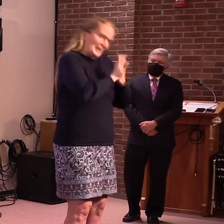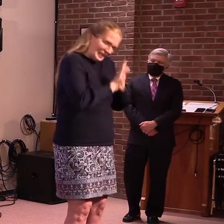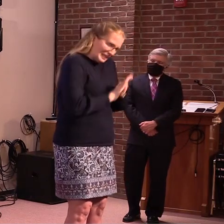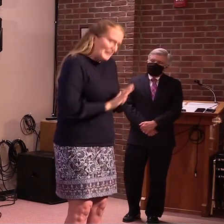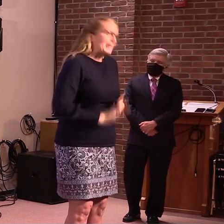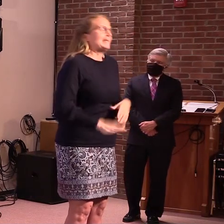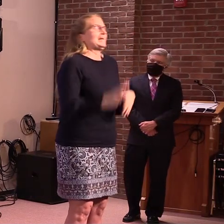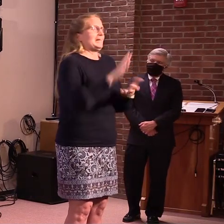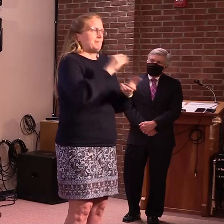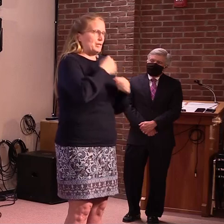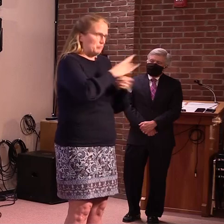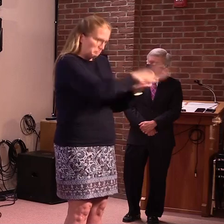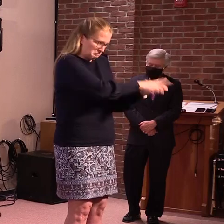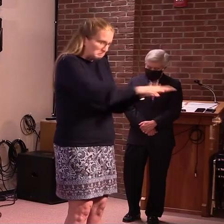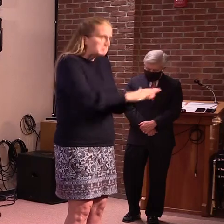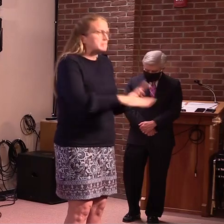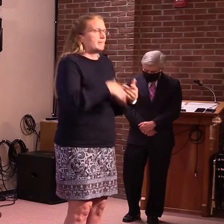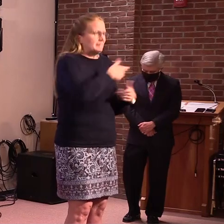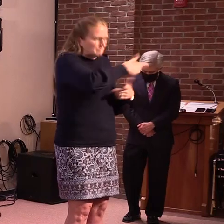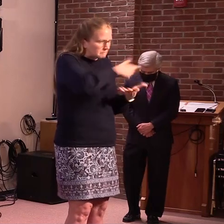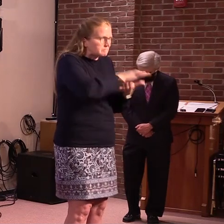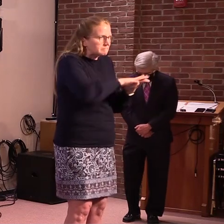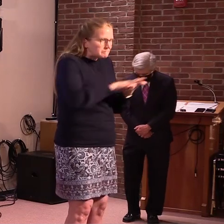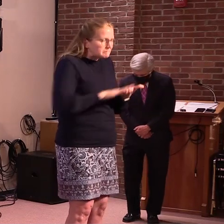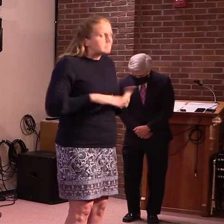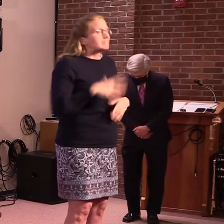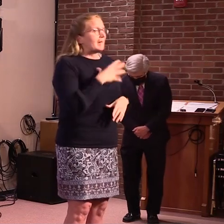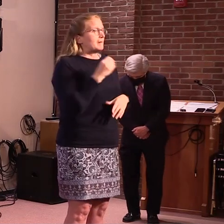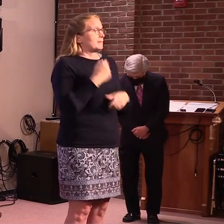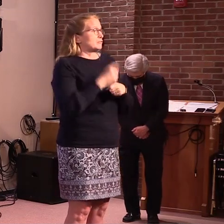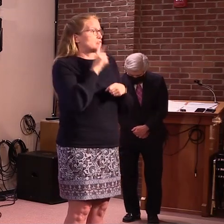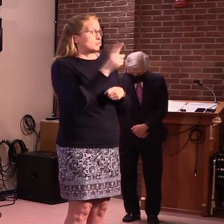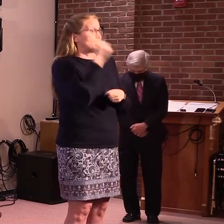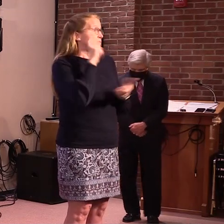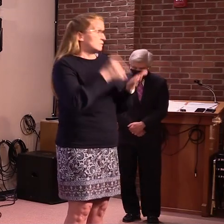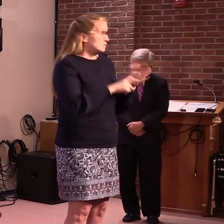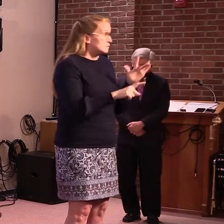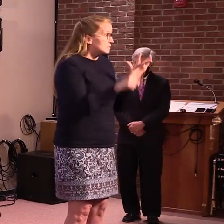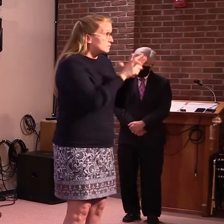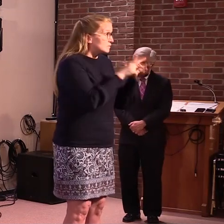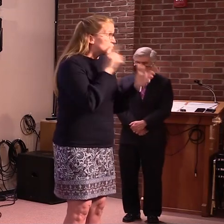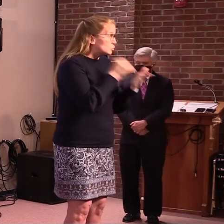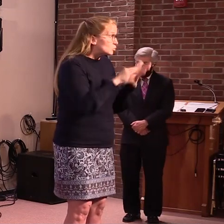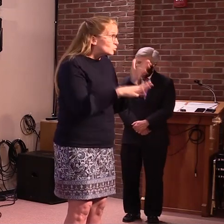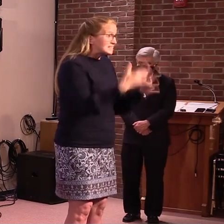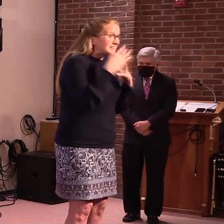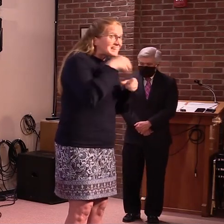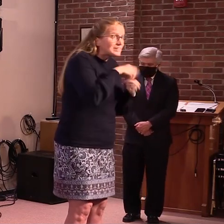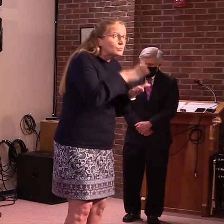hygiene guidance, and considerations for school nurses in managing sick students that are also outlined in the guidance.